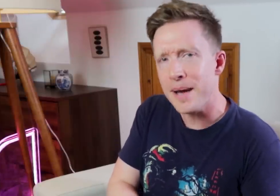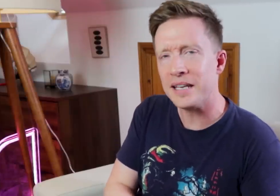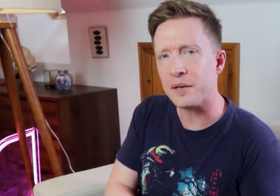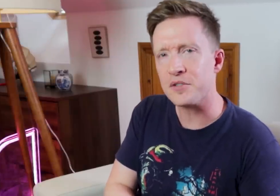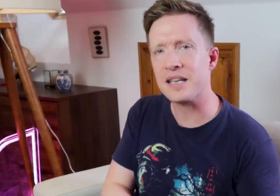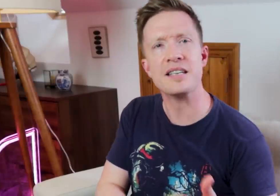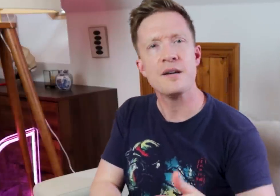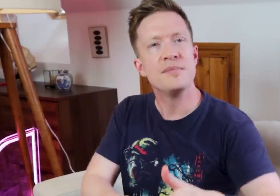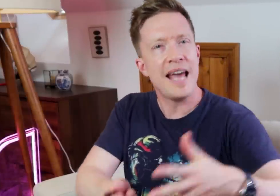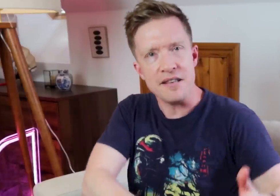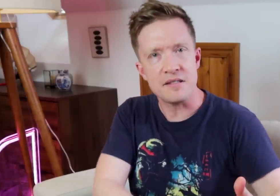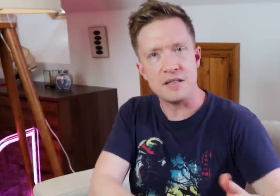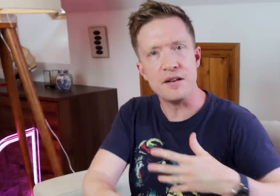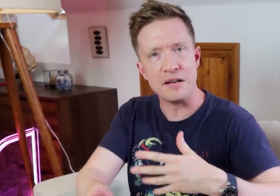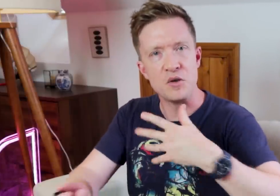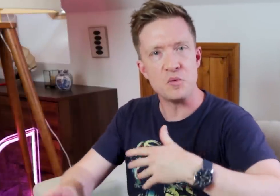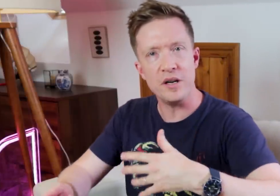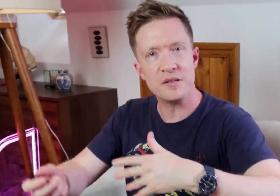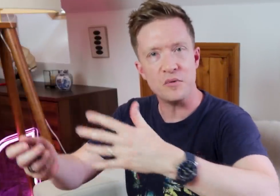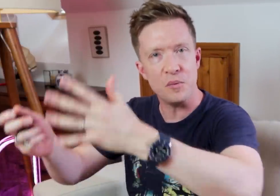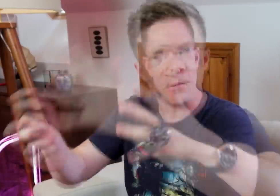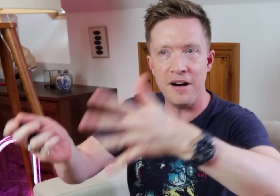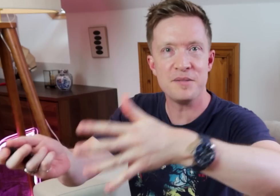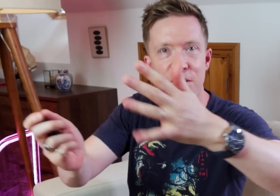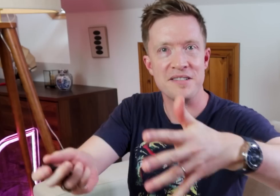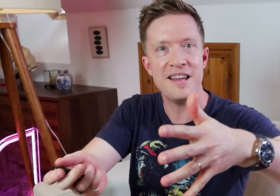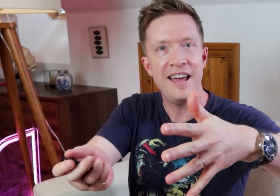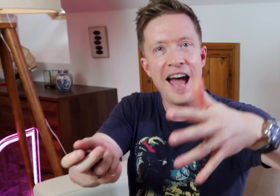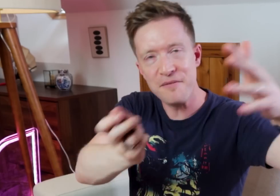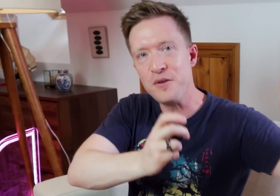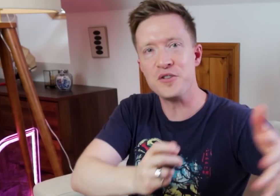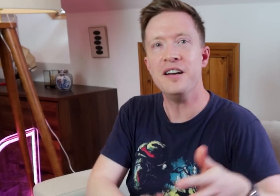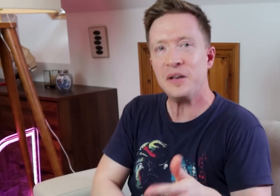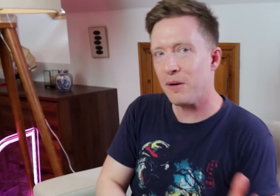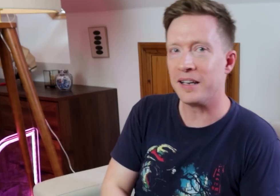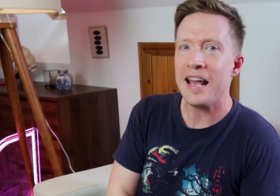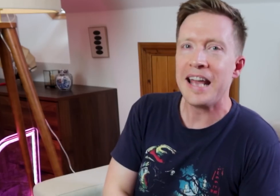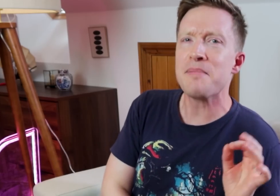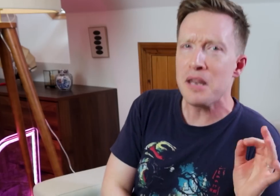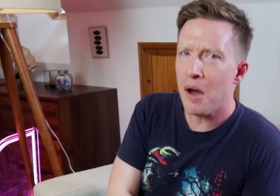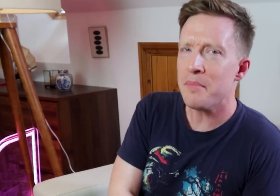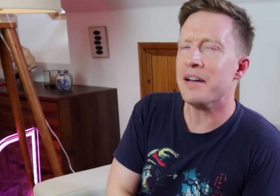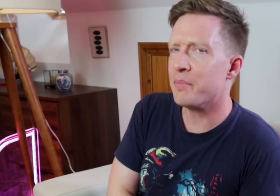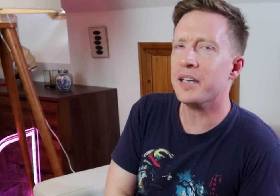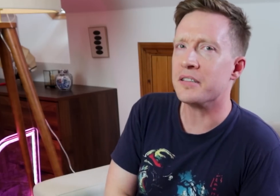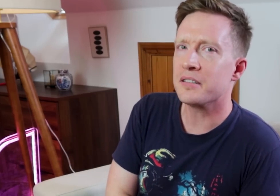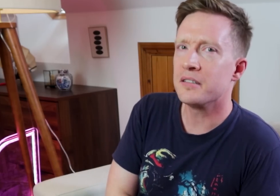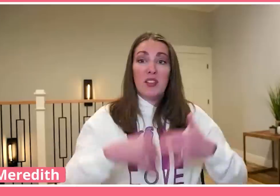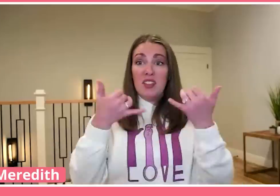many languages is tense. It's learning how to use words for past, present and future correctly. It can be a nightmare for beginners. The